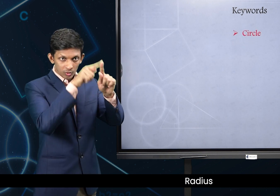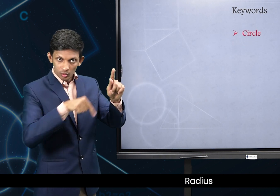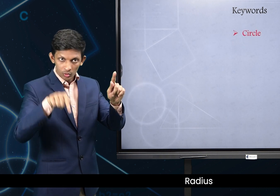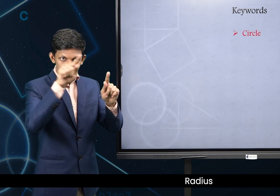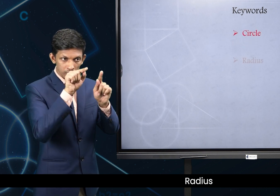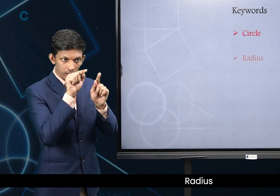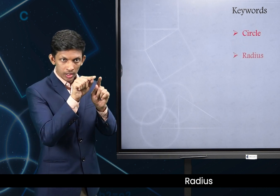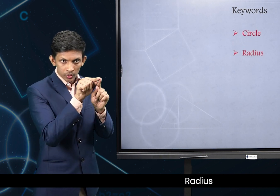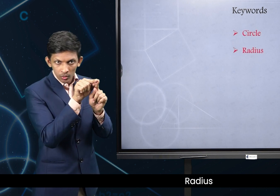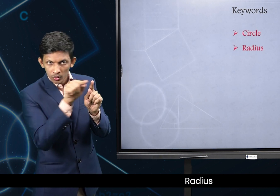radius,